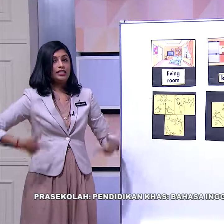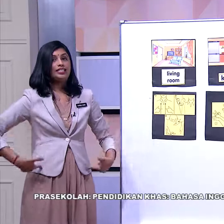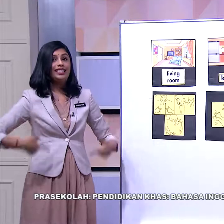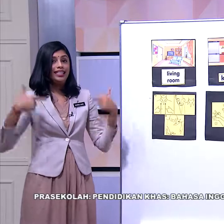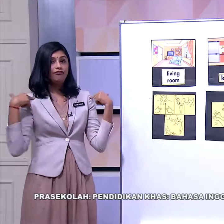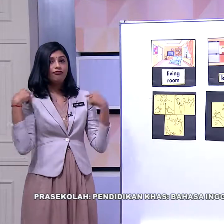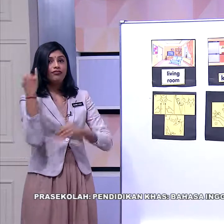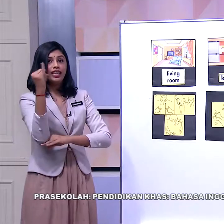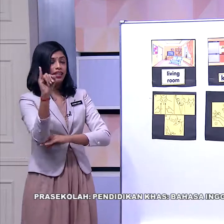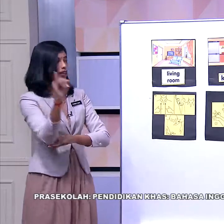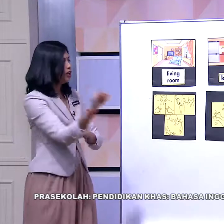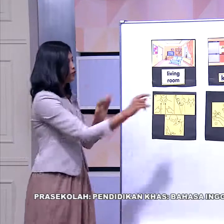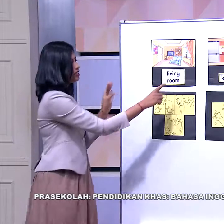is leaving. You see that